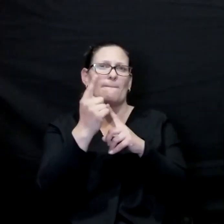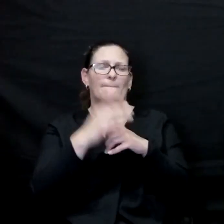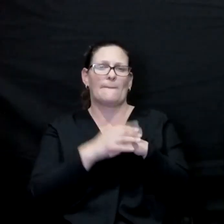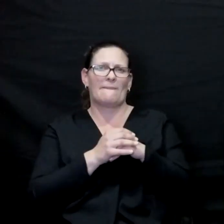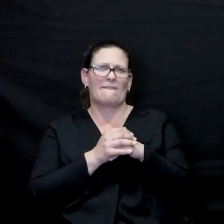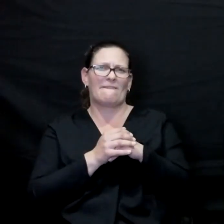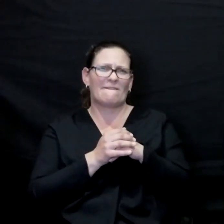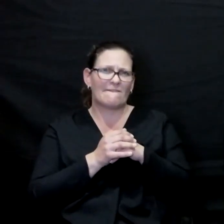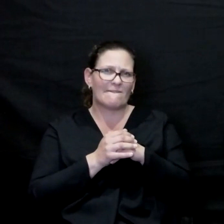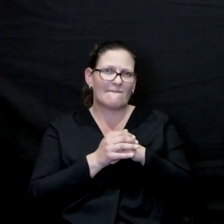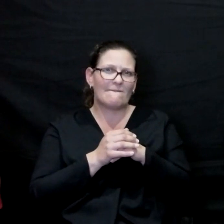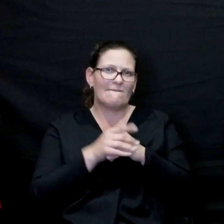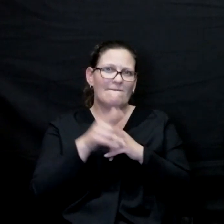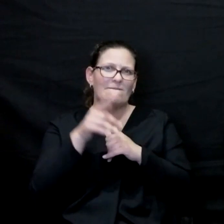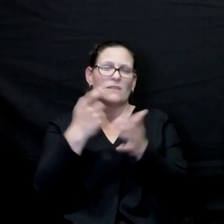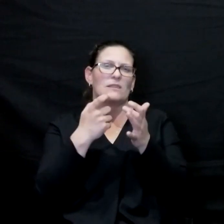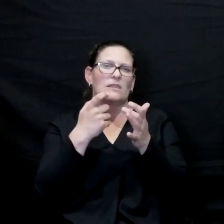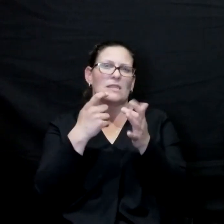17th September